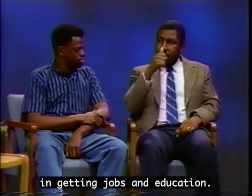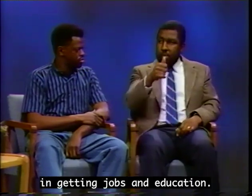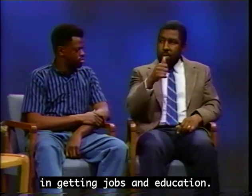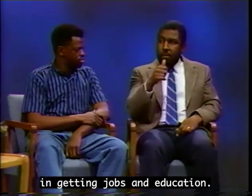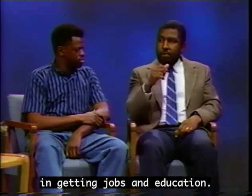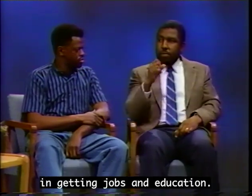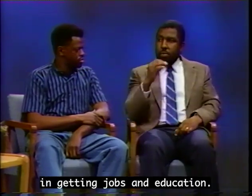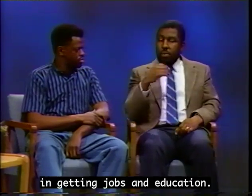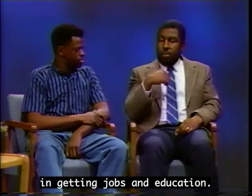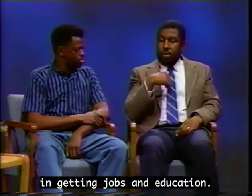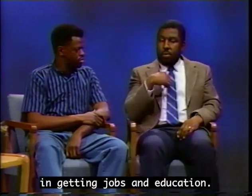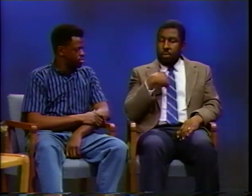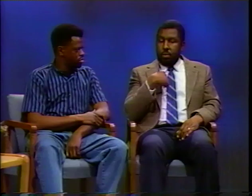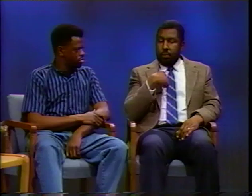and education.